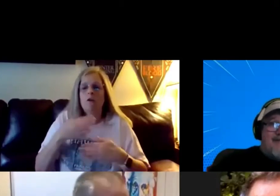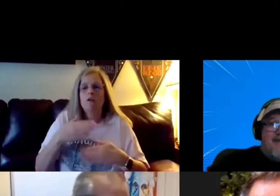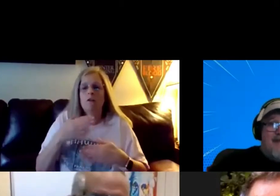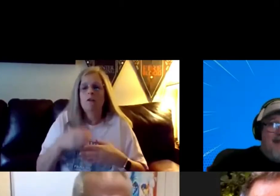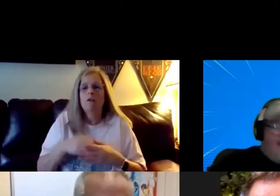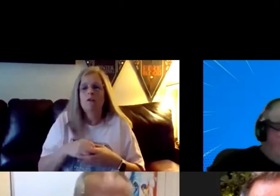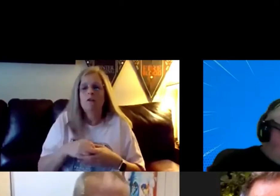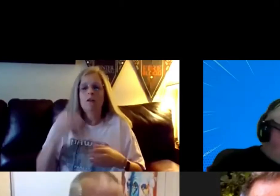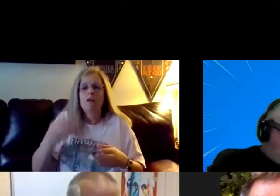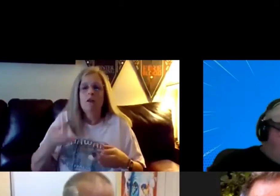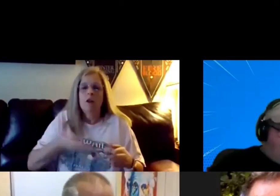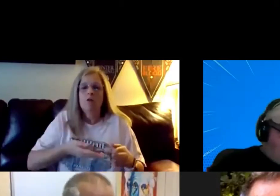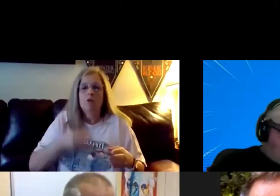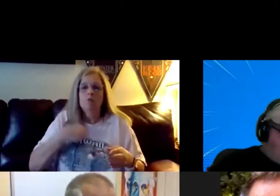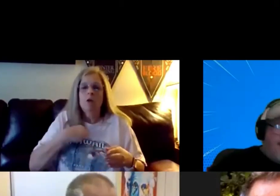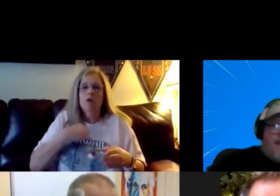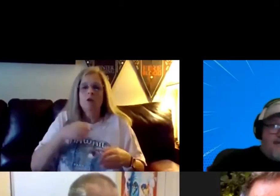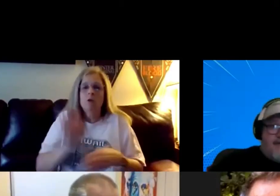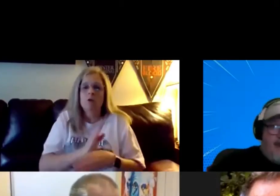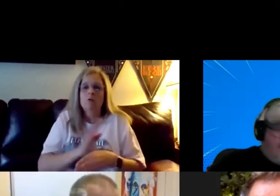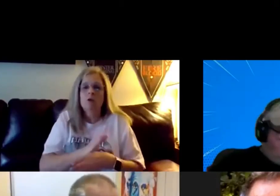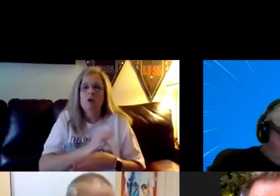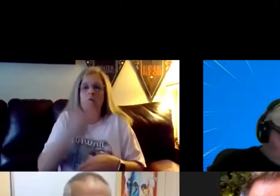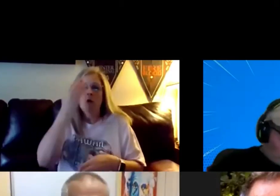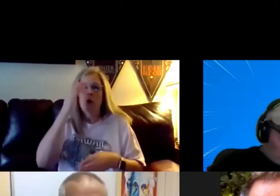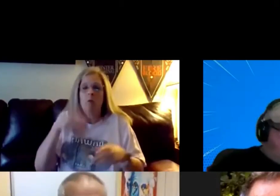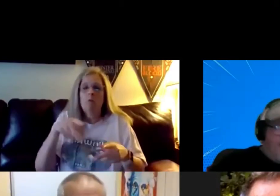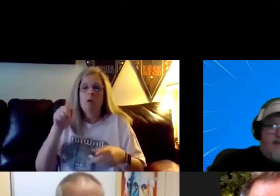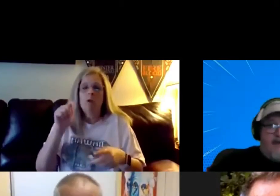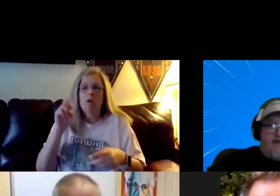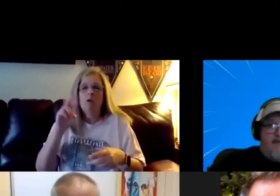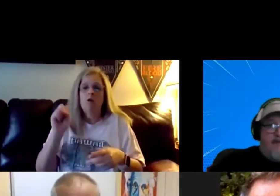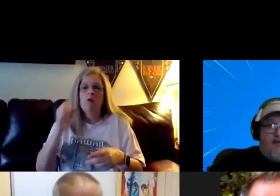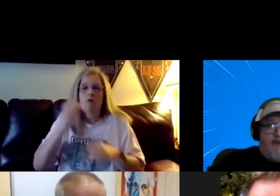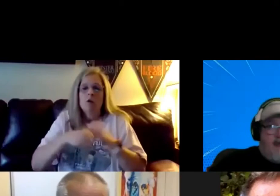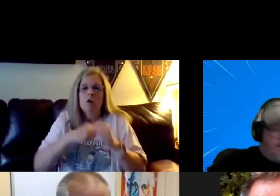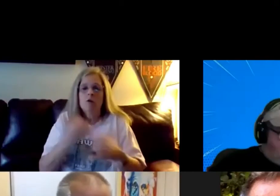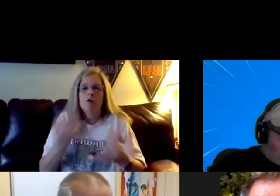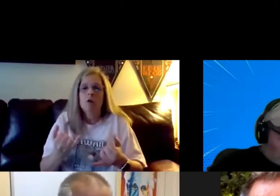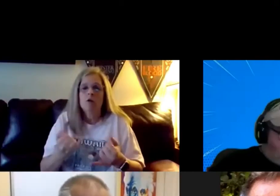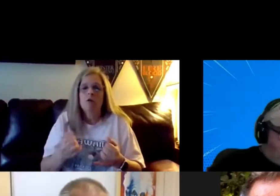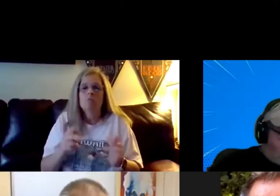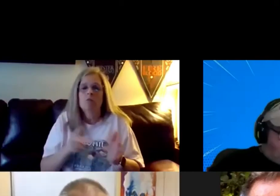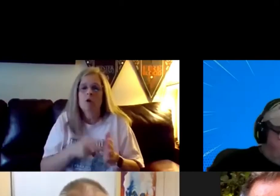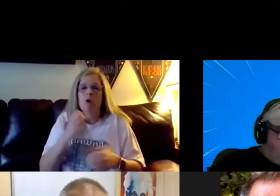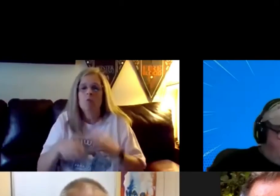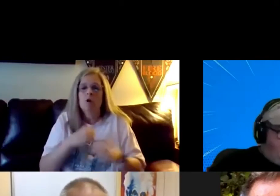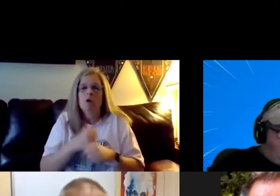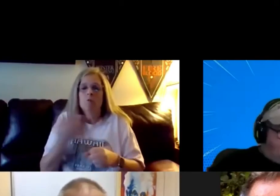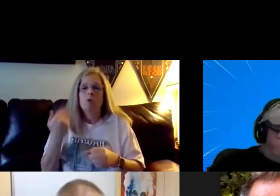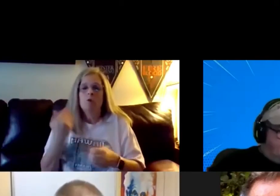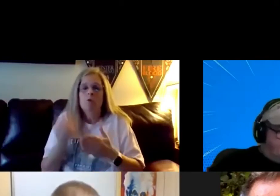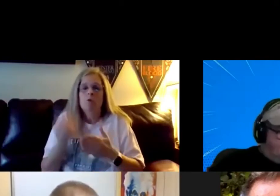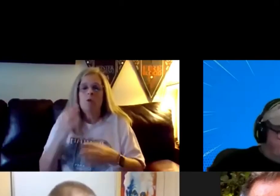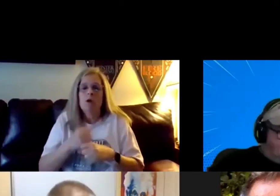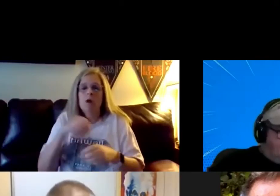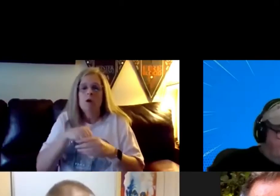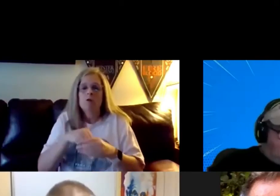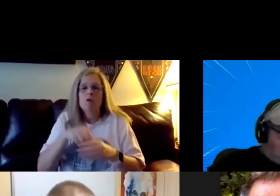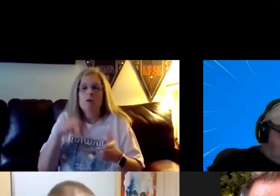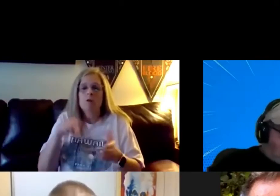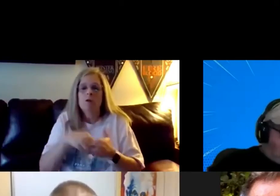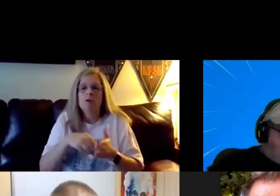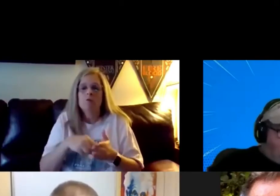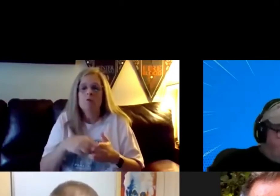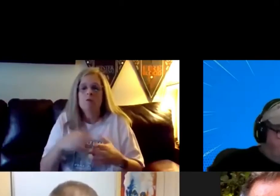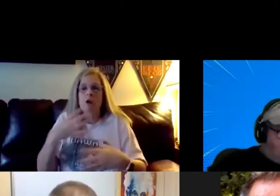business. I've known Peter for years now. I knew him a couple years before we actually got into this. And because I trusted it